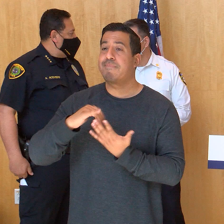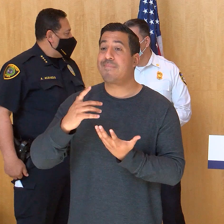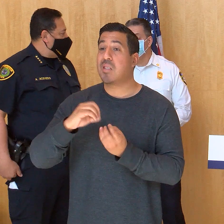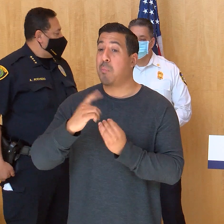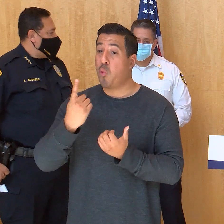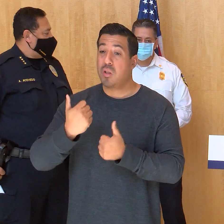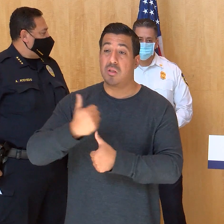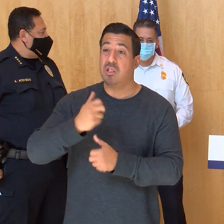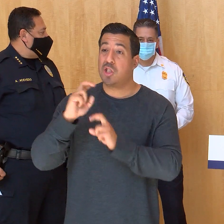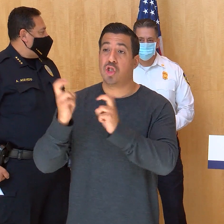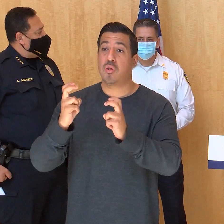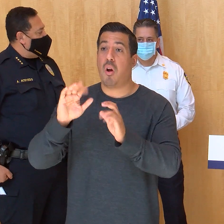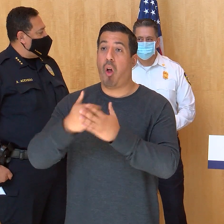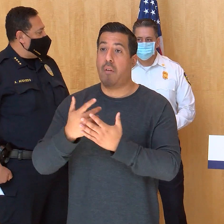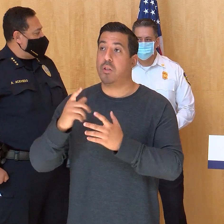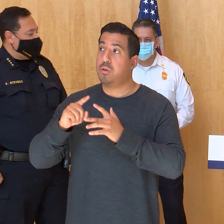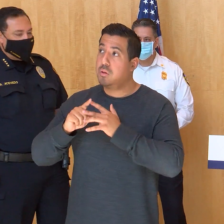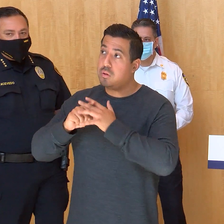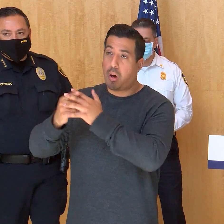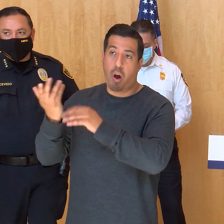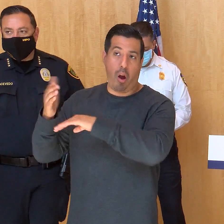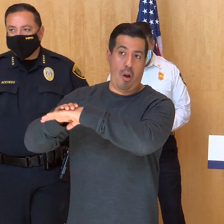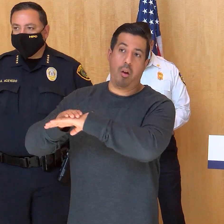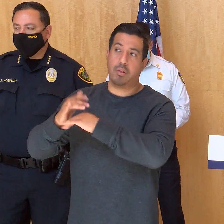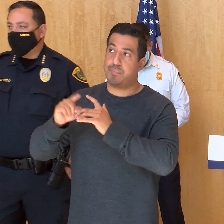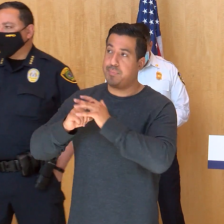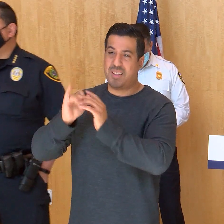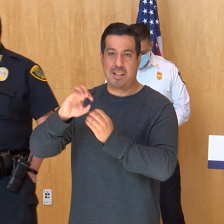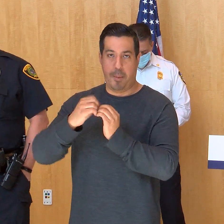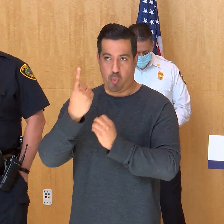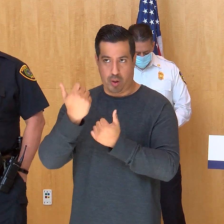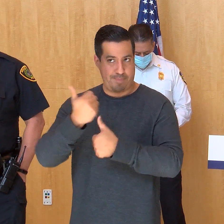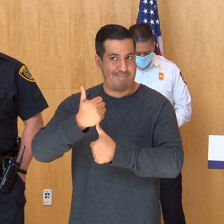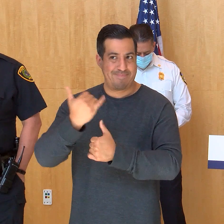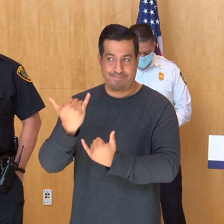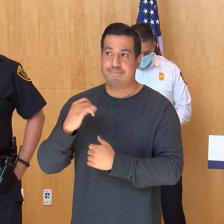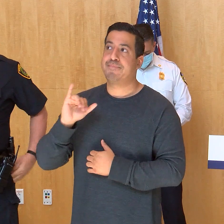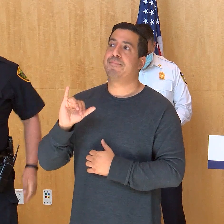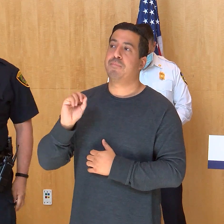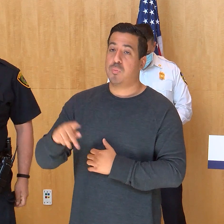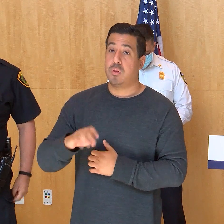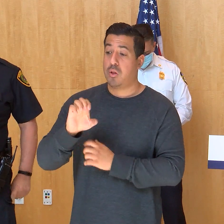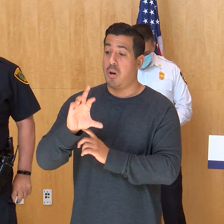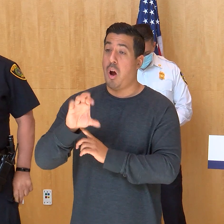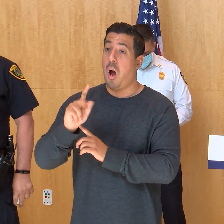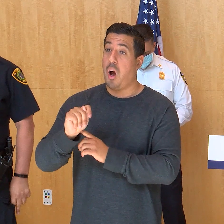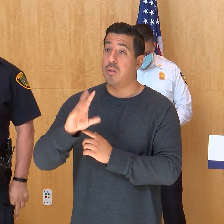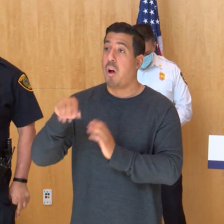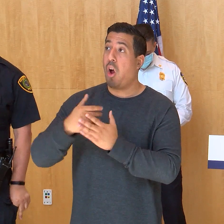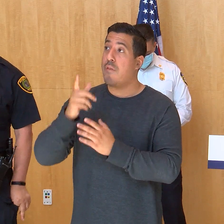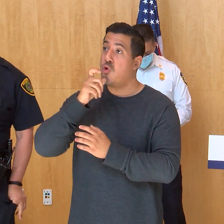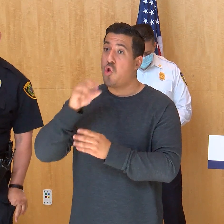issue is getting generation back online. And that is true. That's the number one issue. And ERCOT and all of the